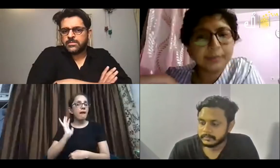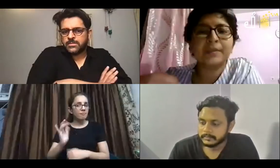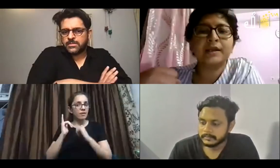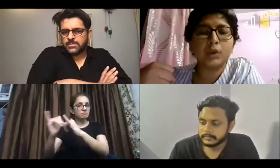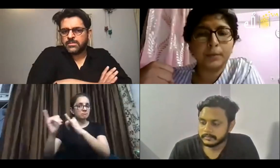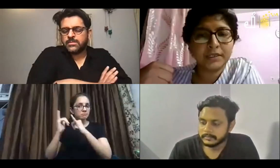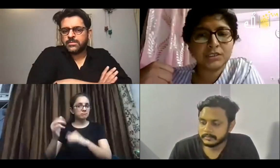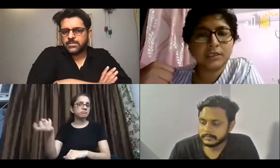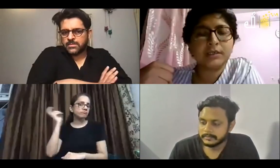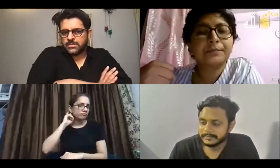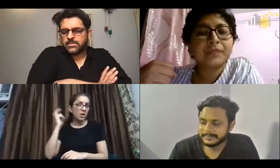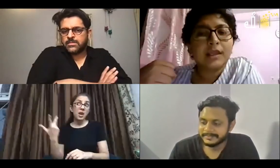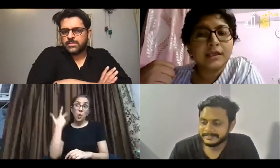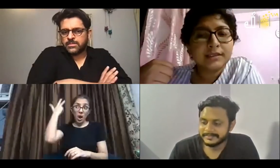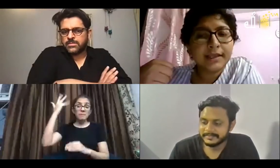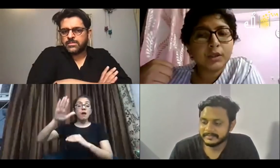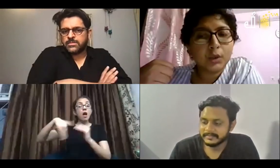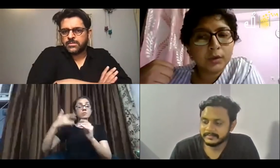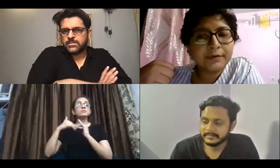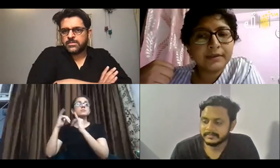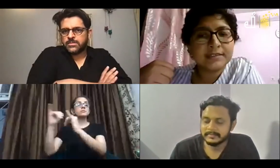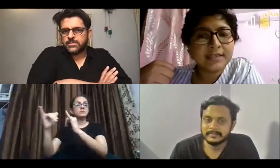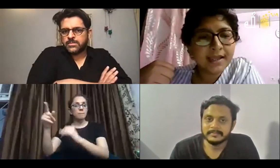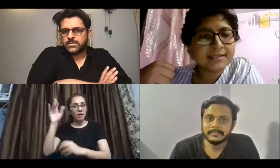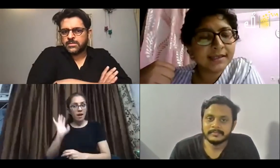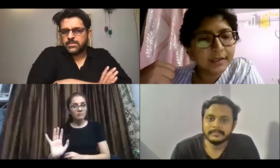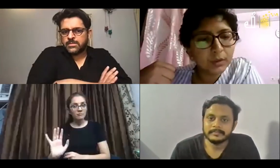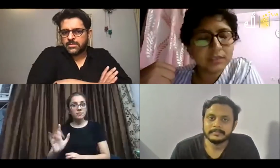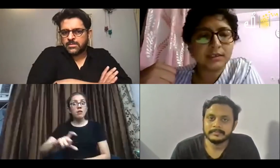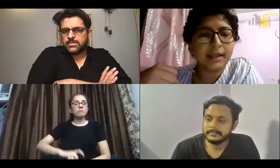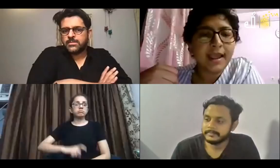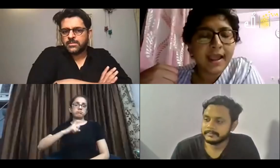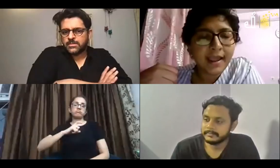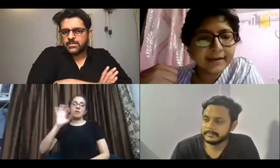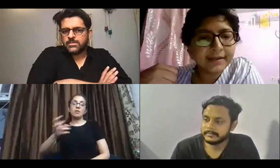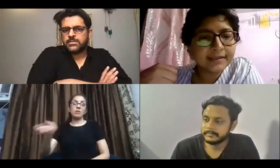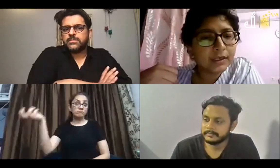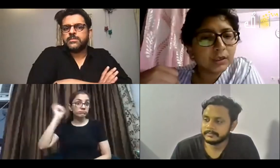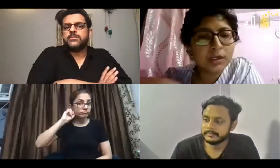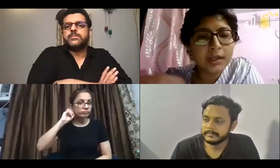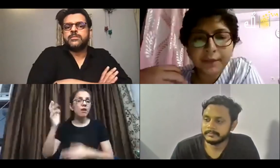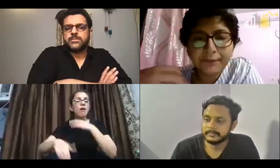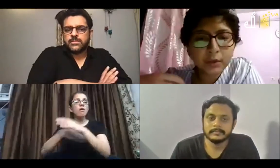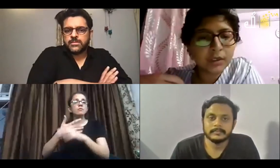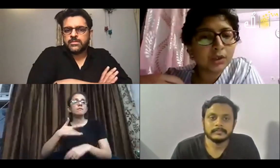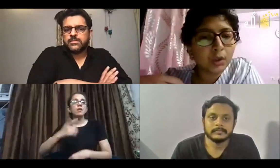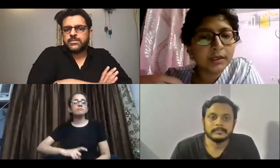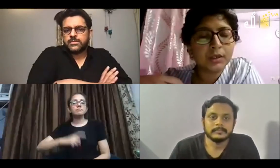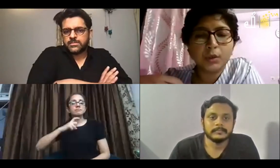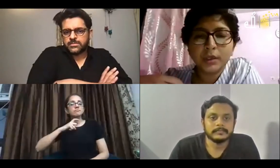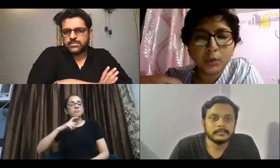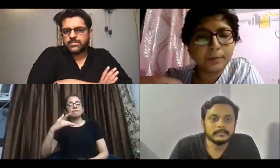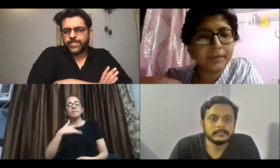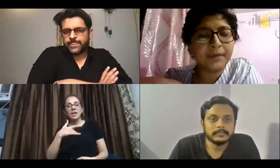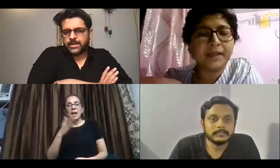ear implant operation, their confidence has increased and they don't avoid talking